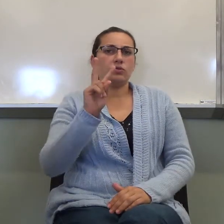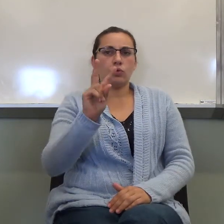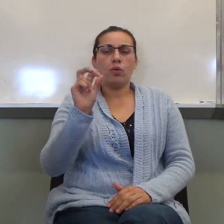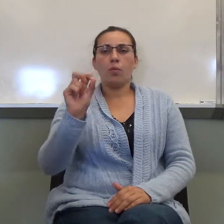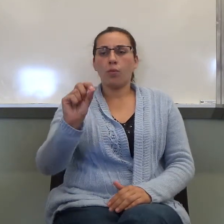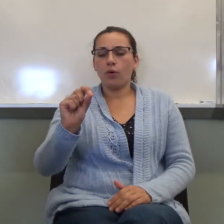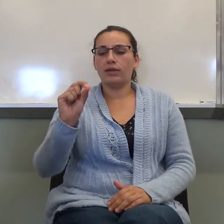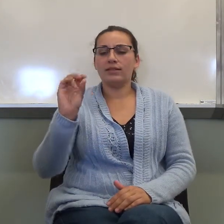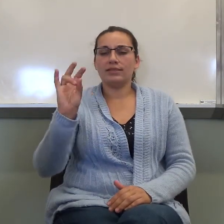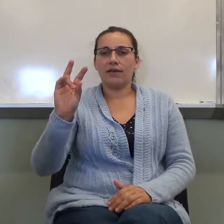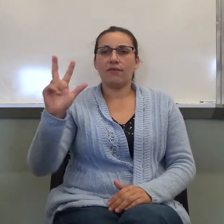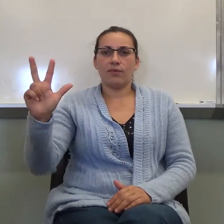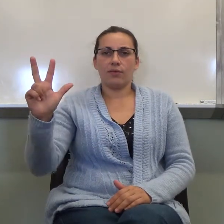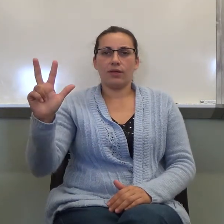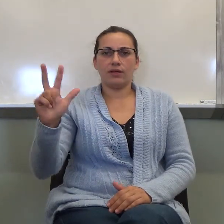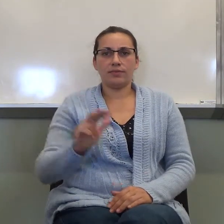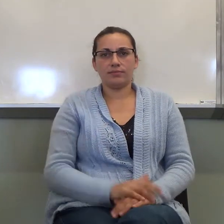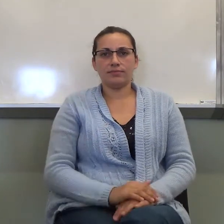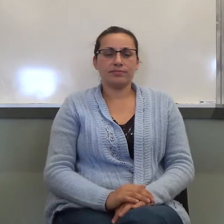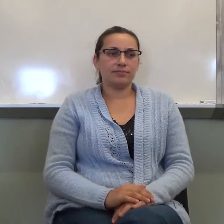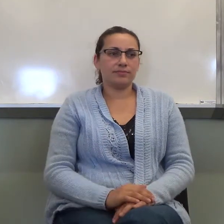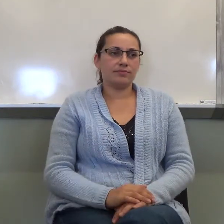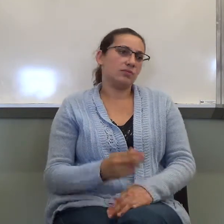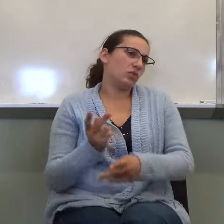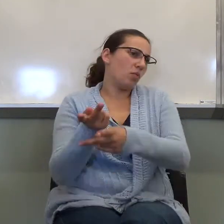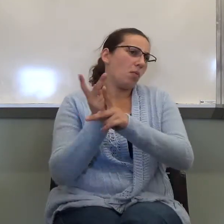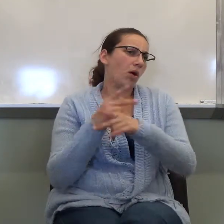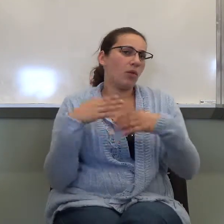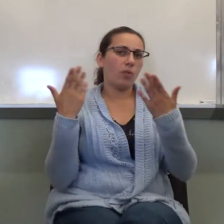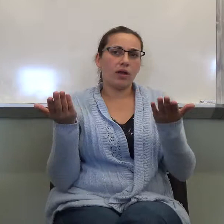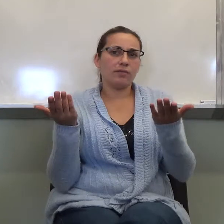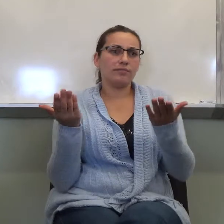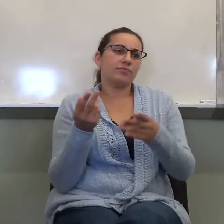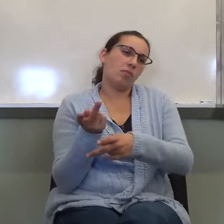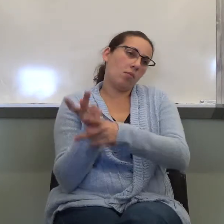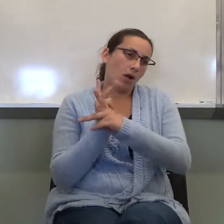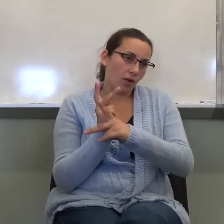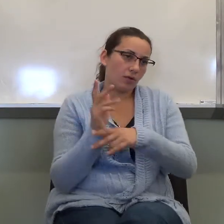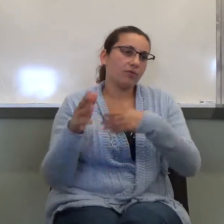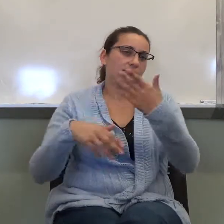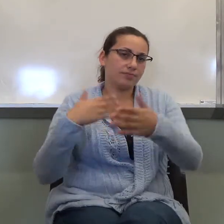that's just 4.81. So we borrow and do our usual thing.